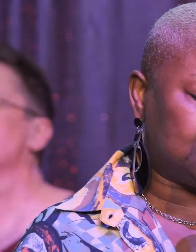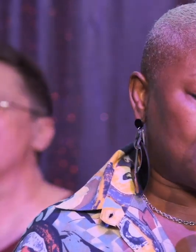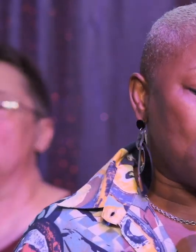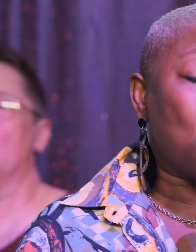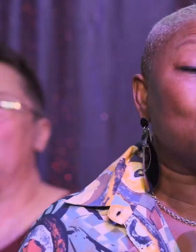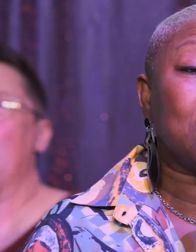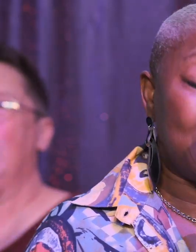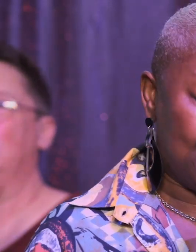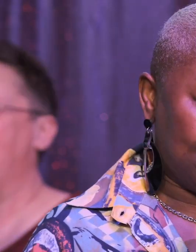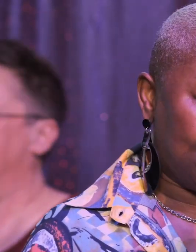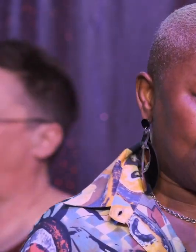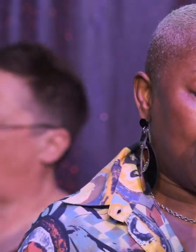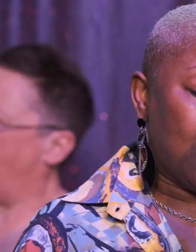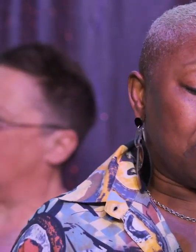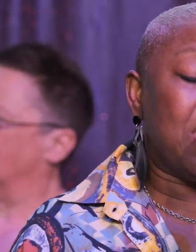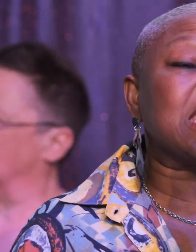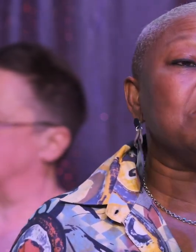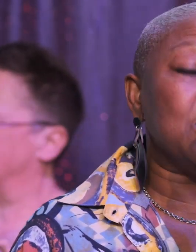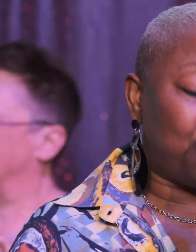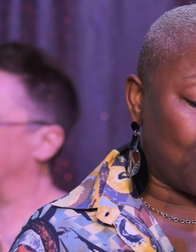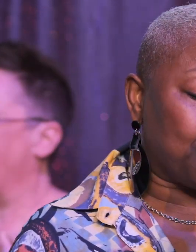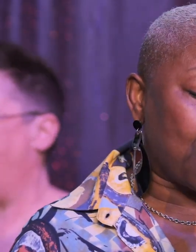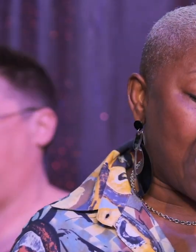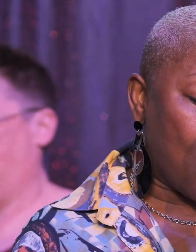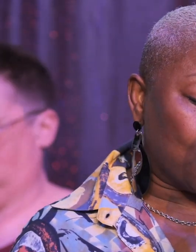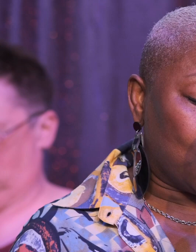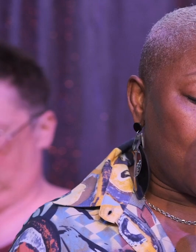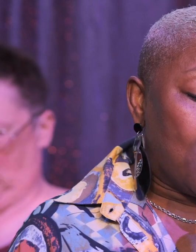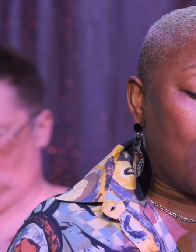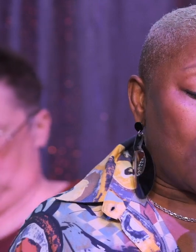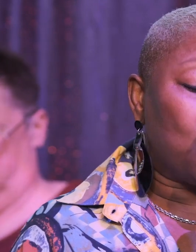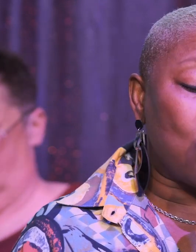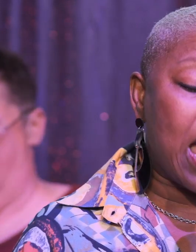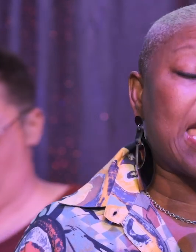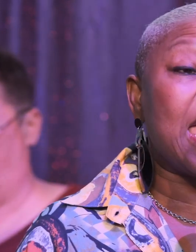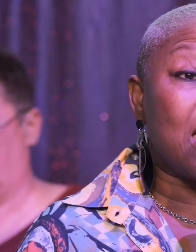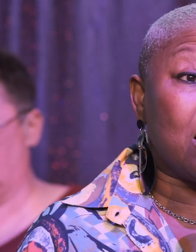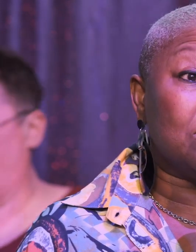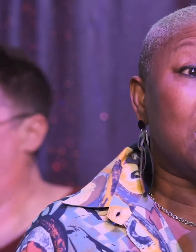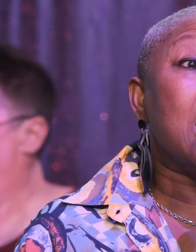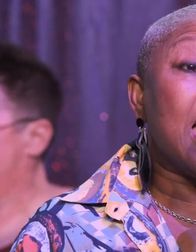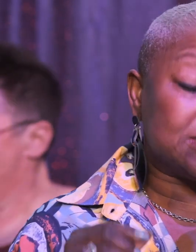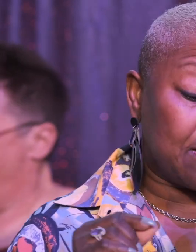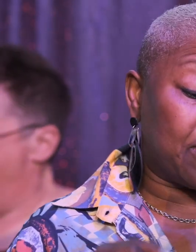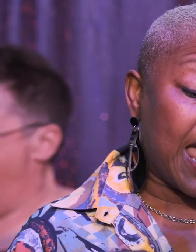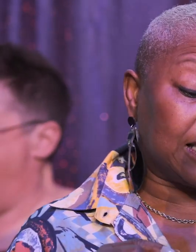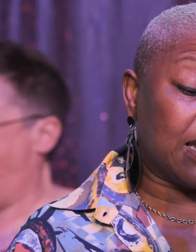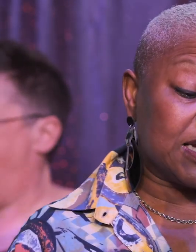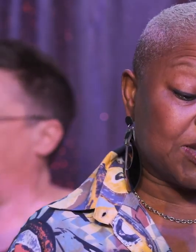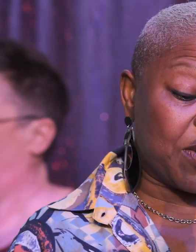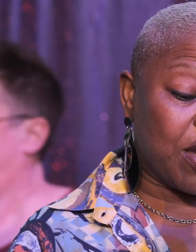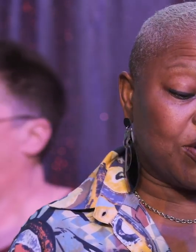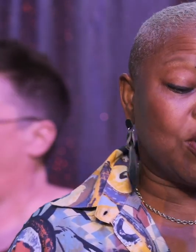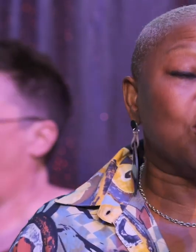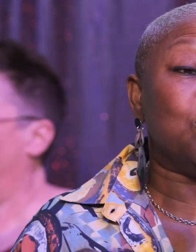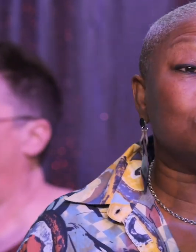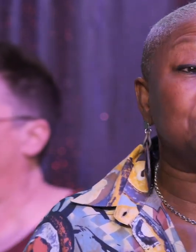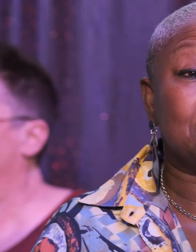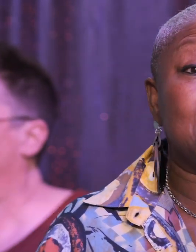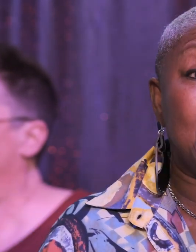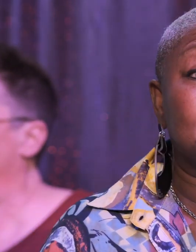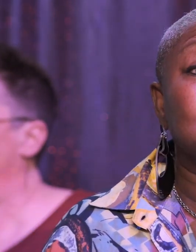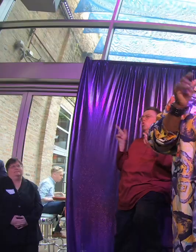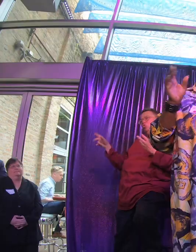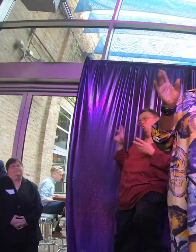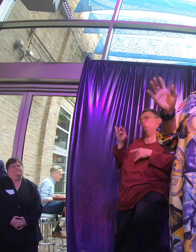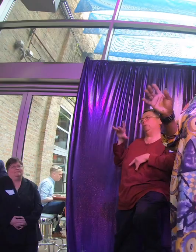making it okay, making me feel proud of who I am as a black lesbian. You